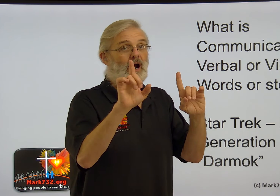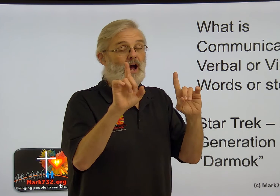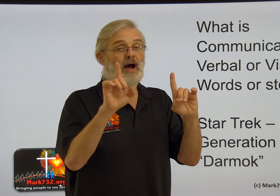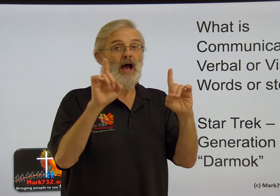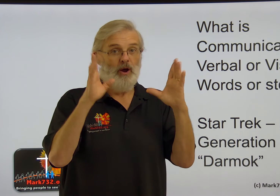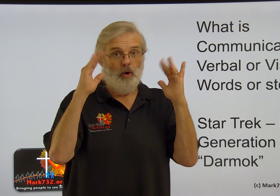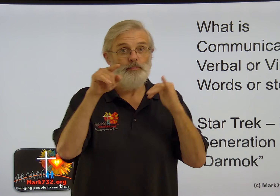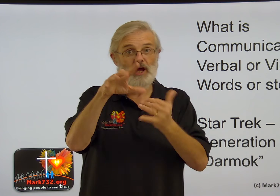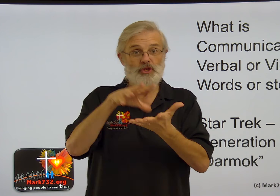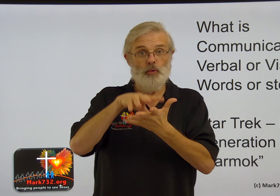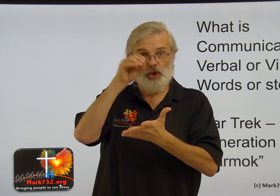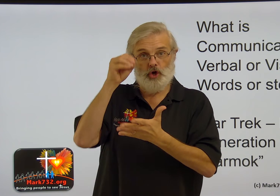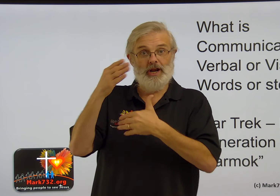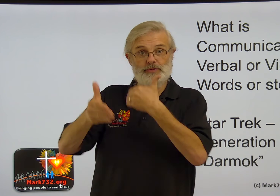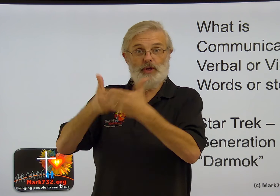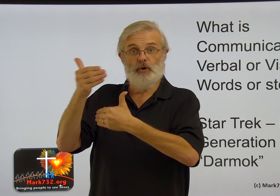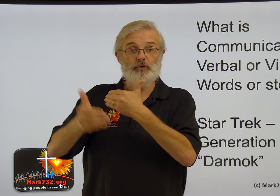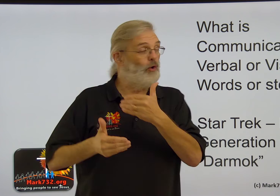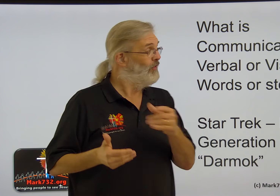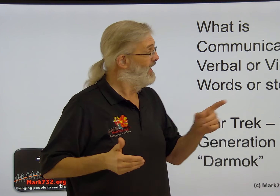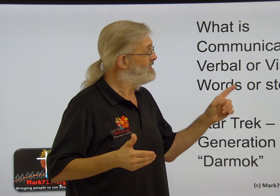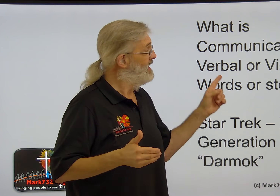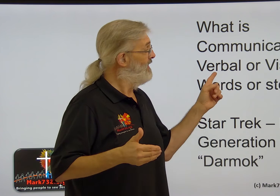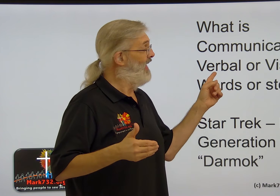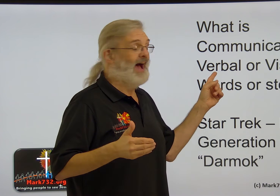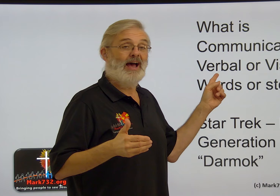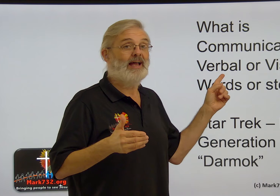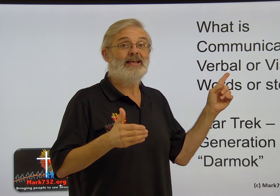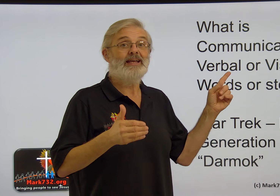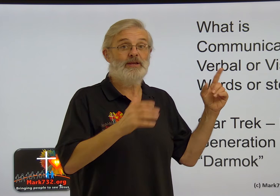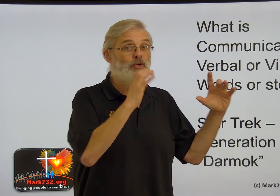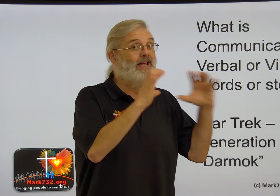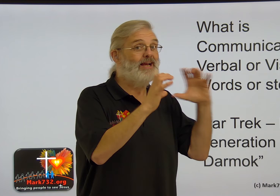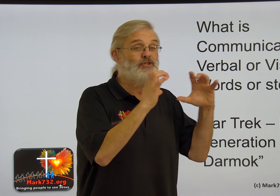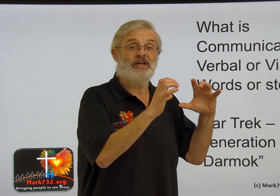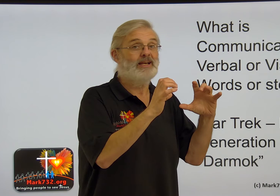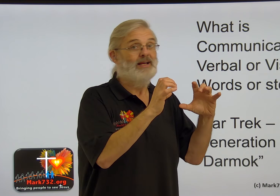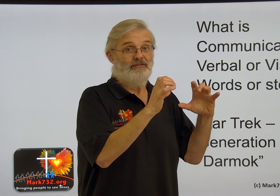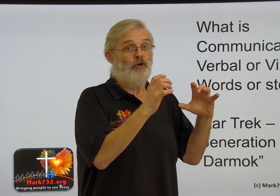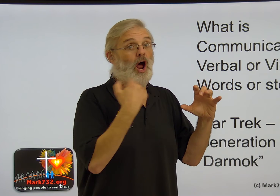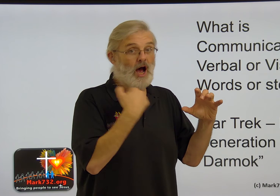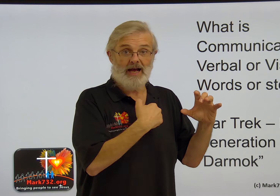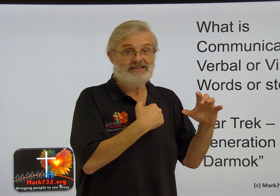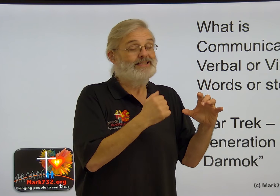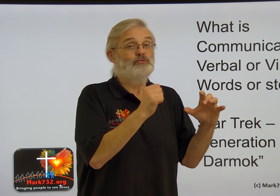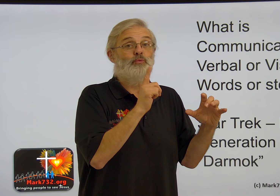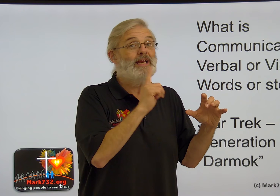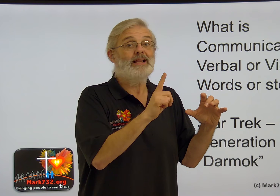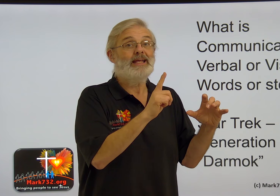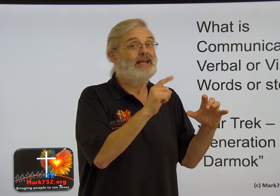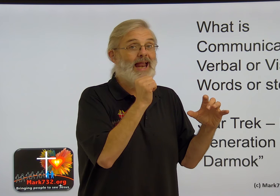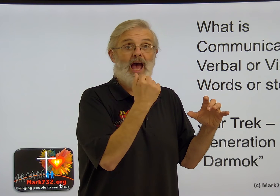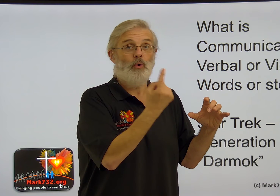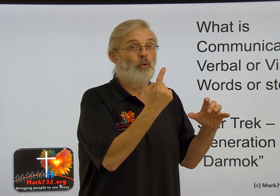I hope that you will learn as we go through this that communication for us is really not